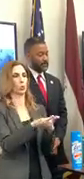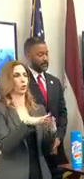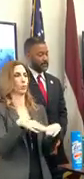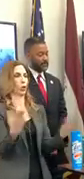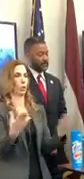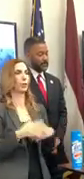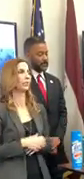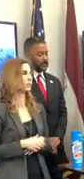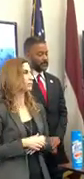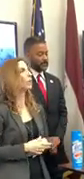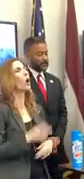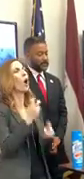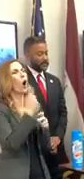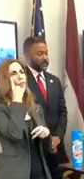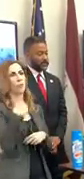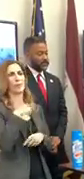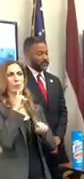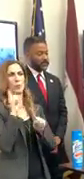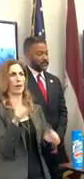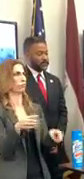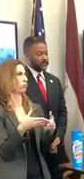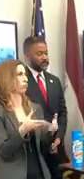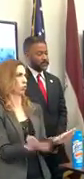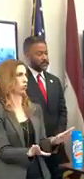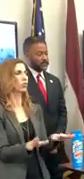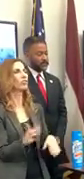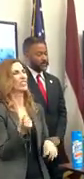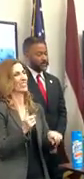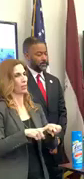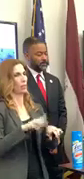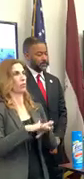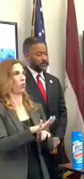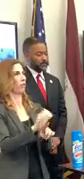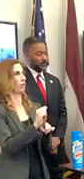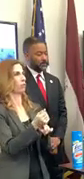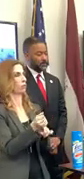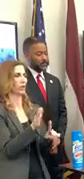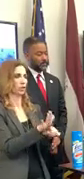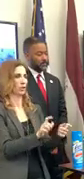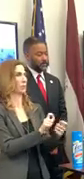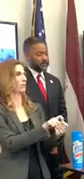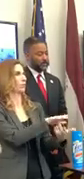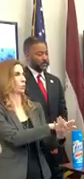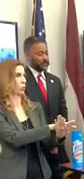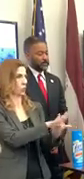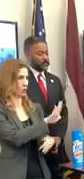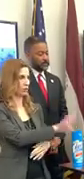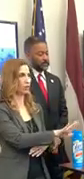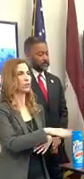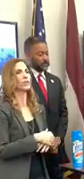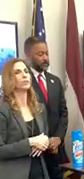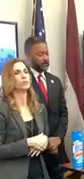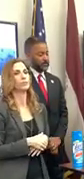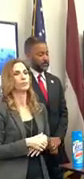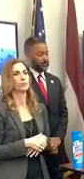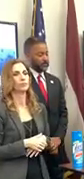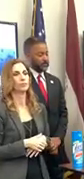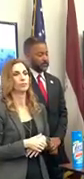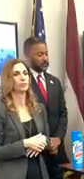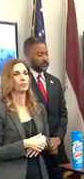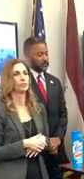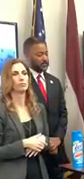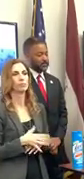for me to answer a general question like that. I think it really depends on the individual circumstances at a school and what the degree